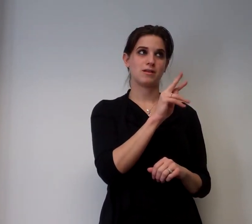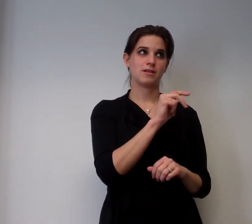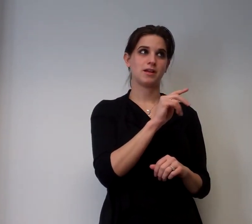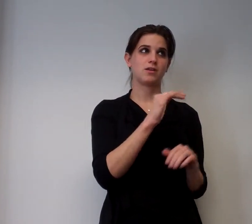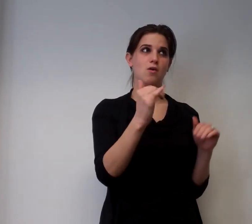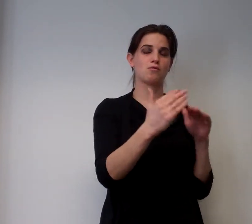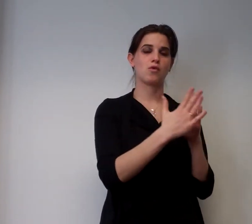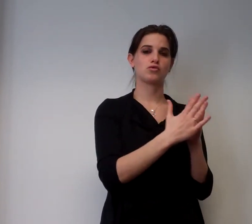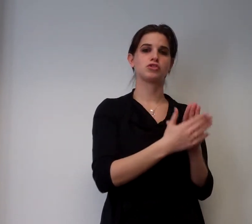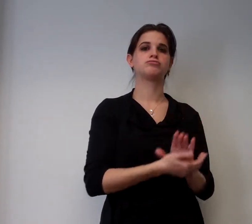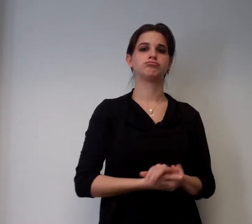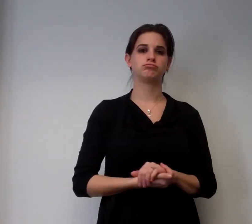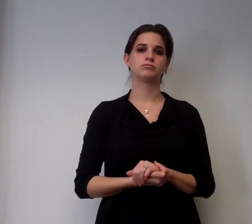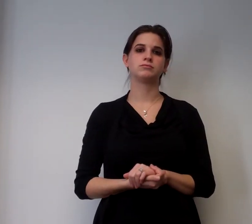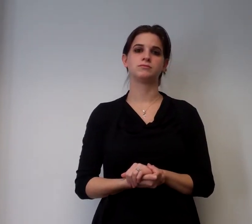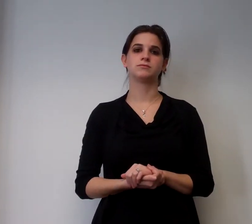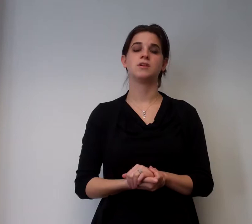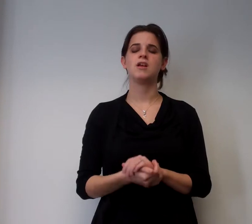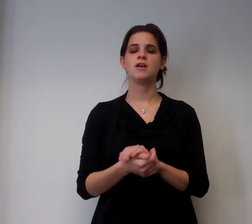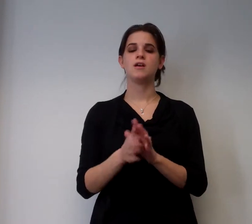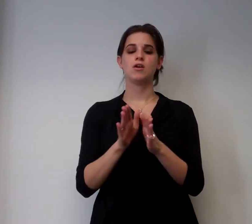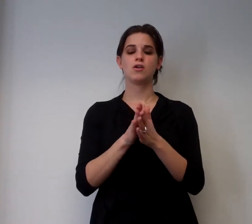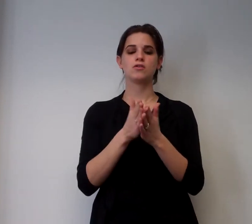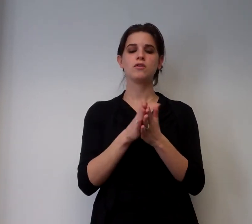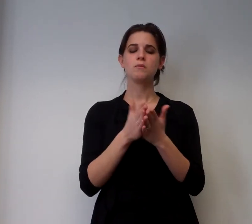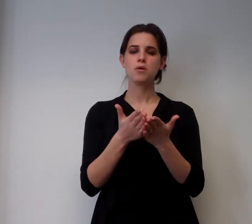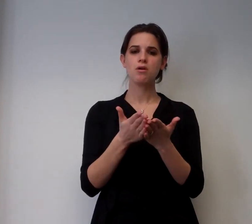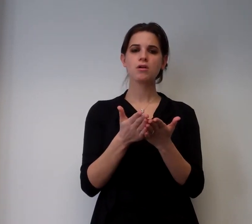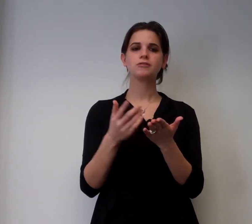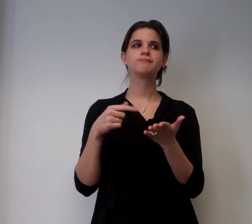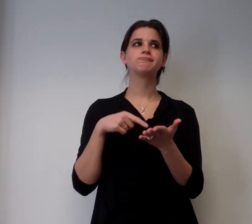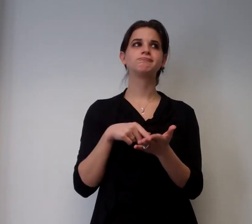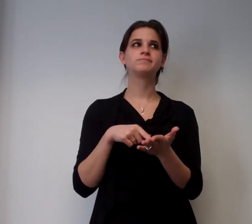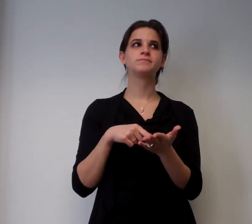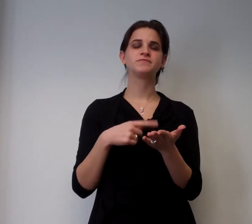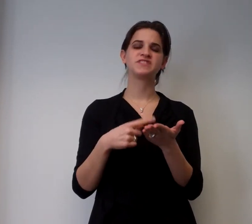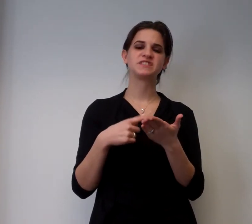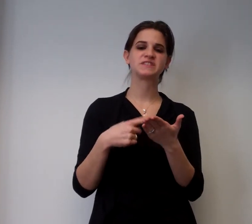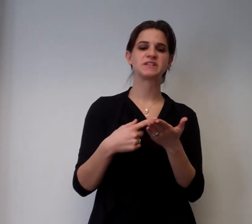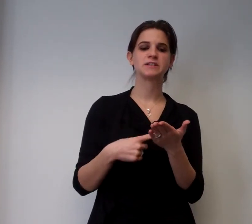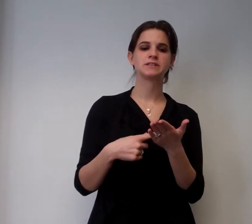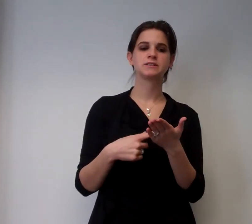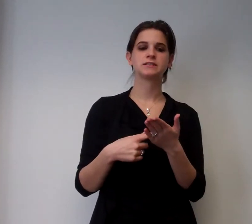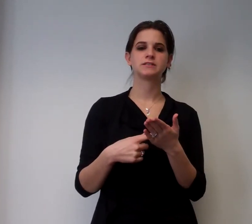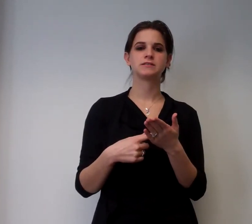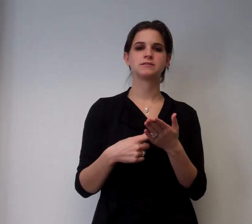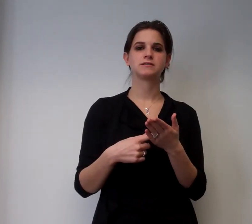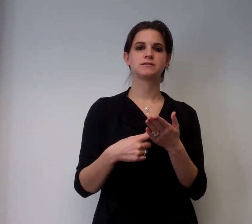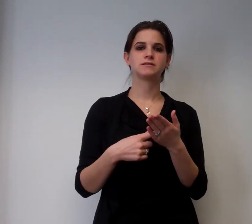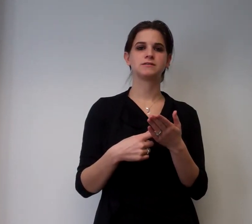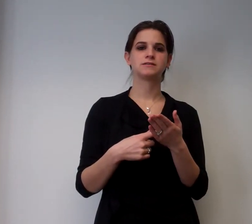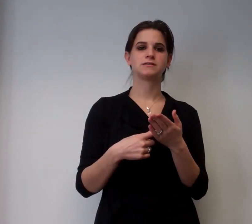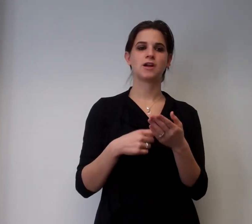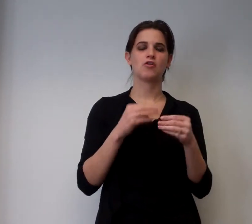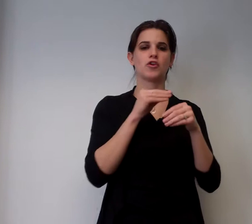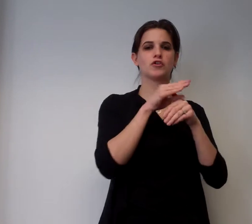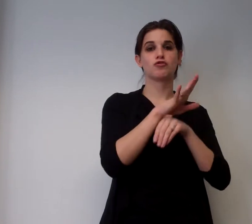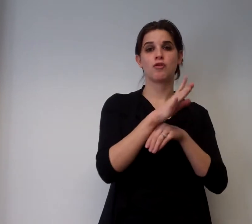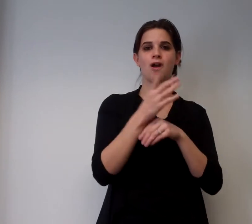The book talks about the causes of the civil rights movement. And there's a cause and effect chart in your book. Here are the 5 causes